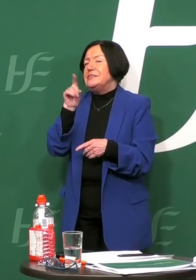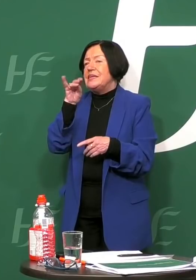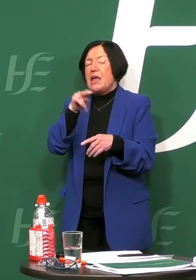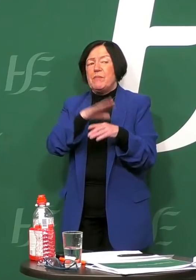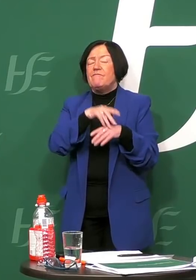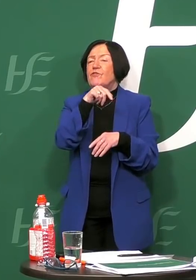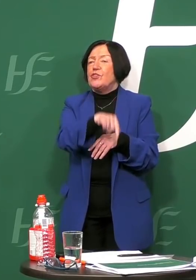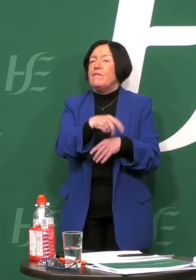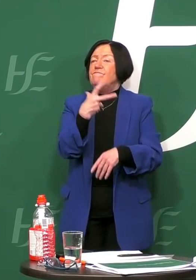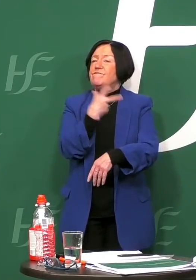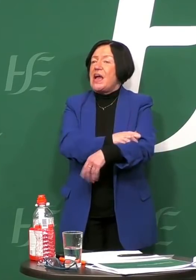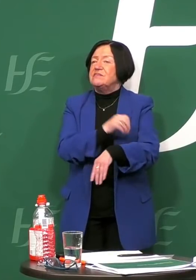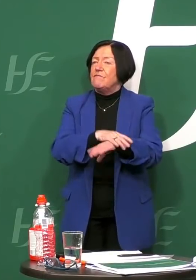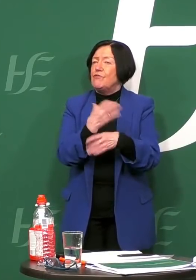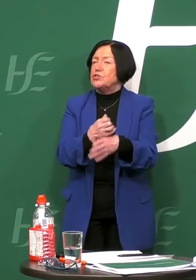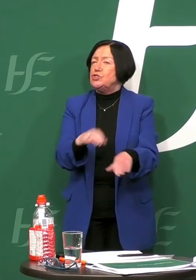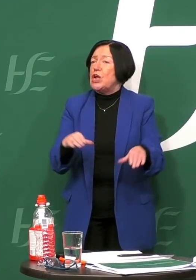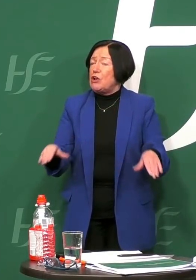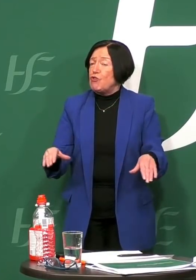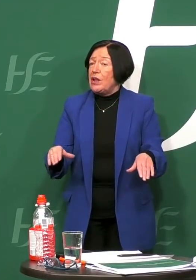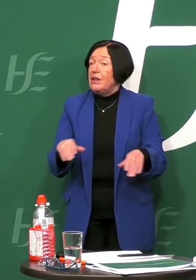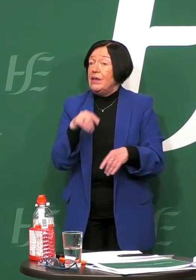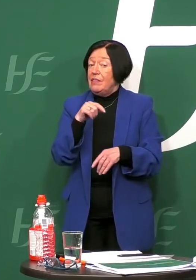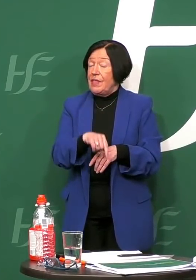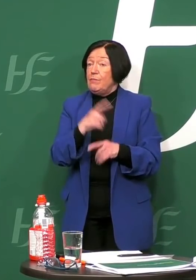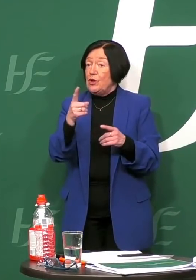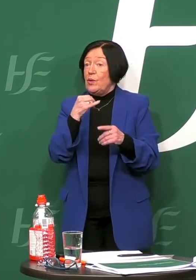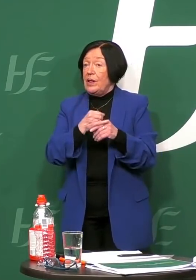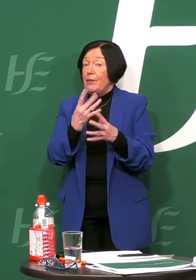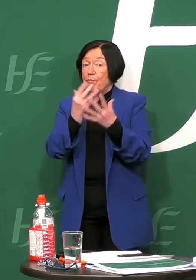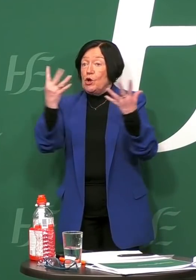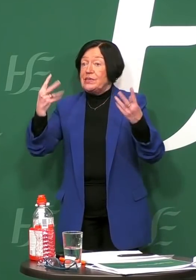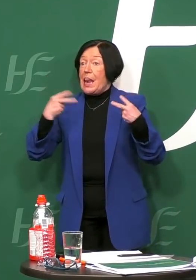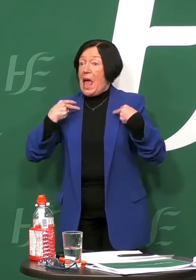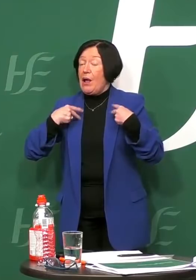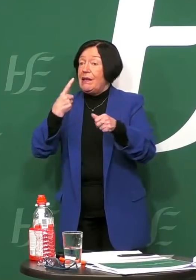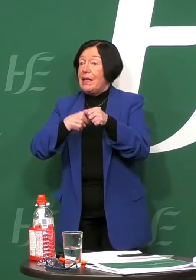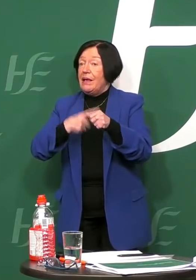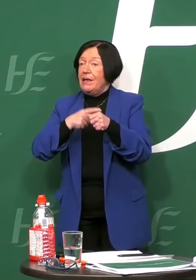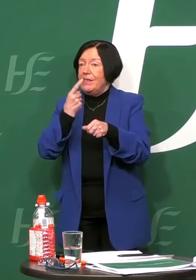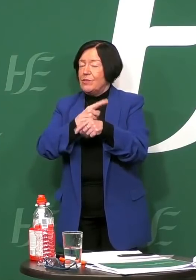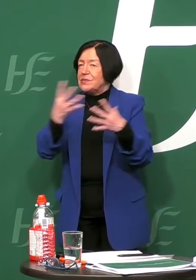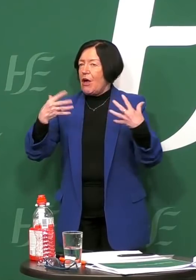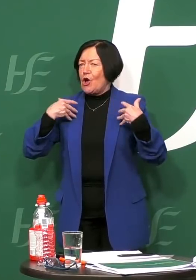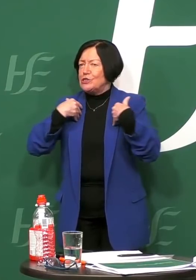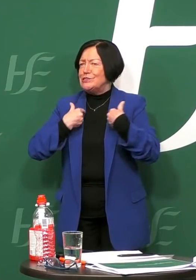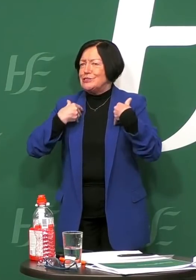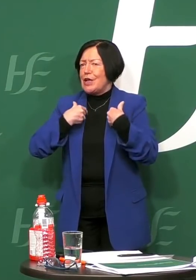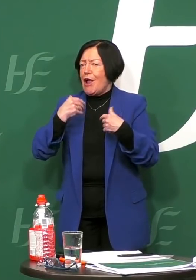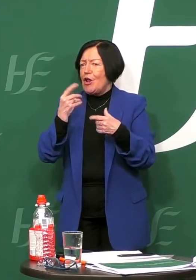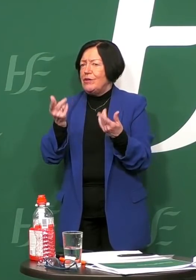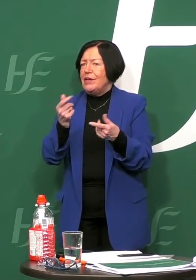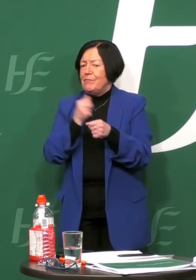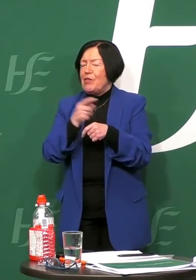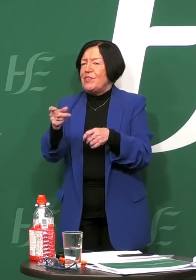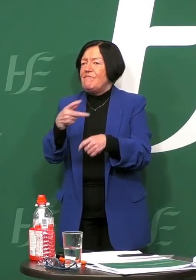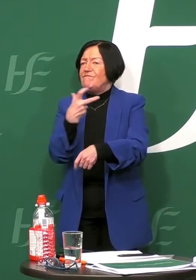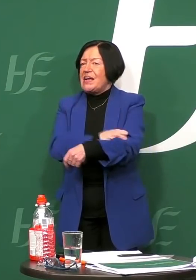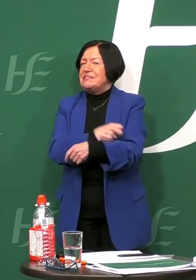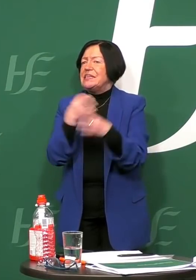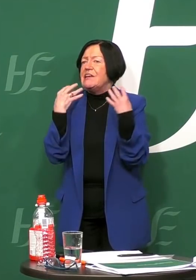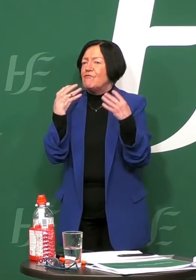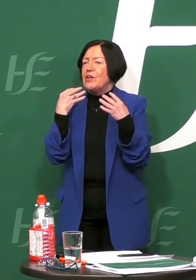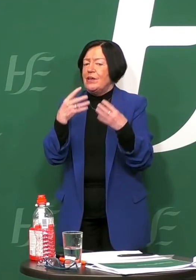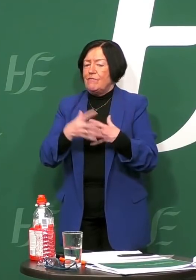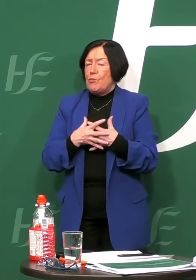the vaccine for children, is that going to be done in multiple languages? Again, there was a lot of concerns about the vaccine information